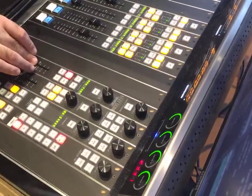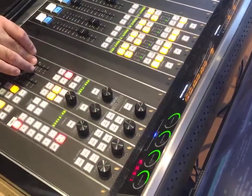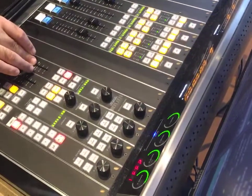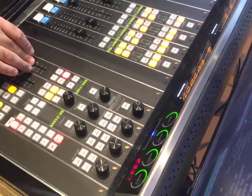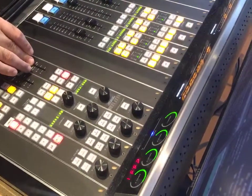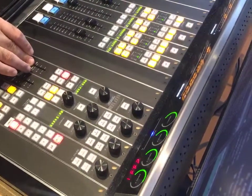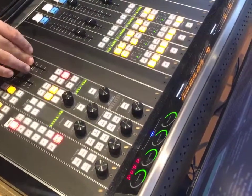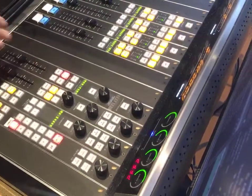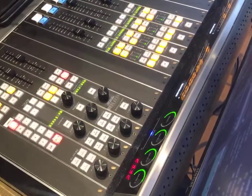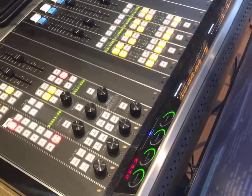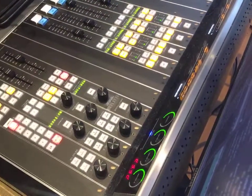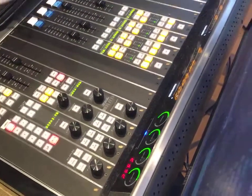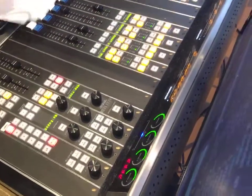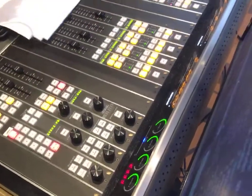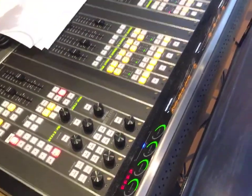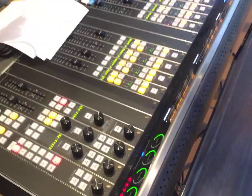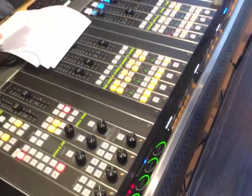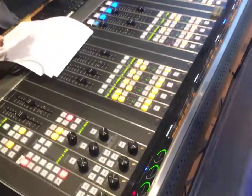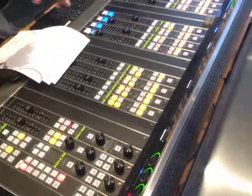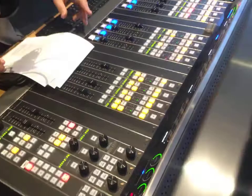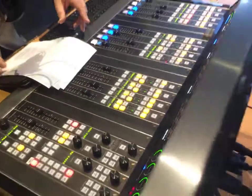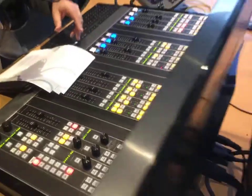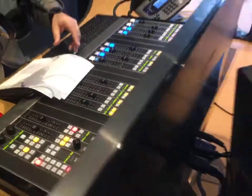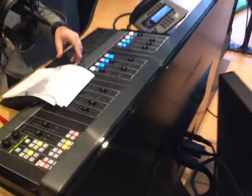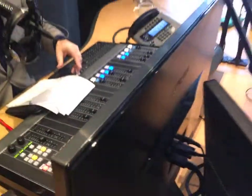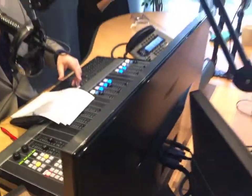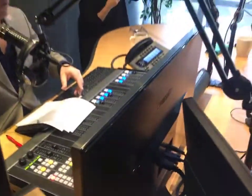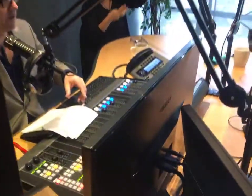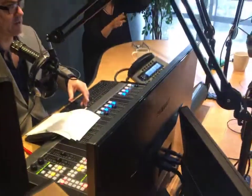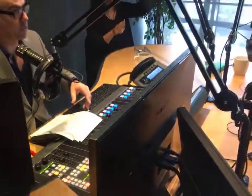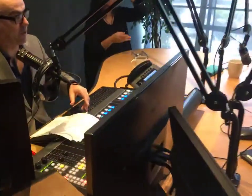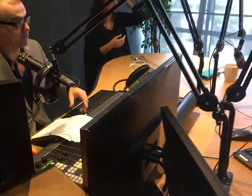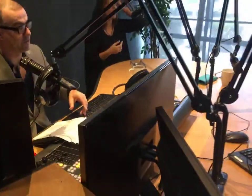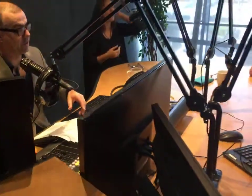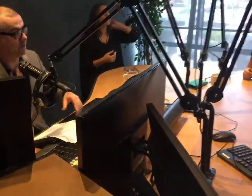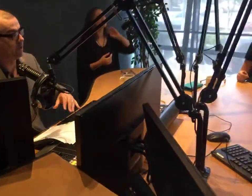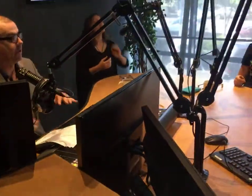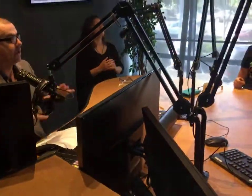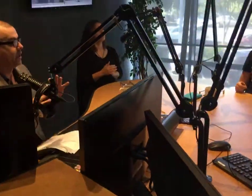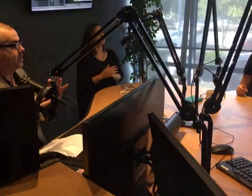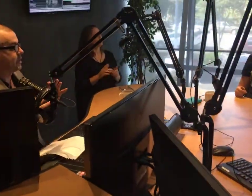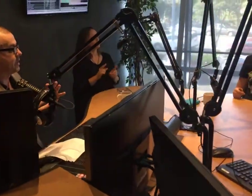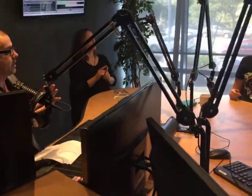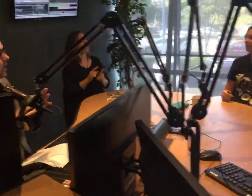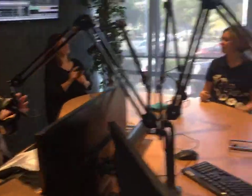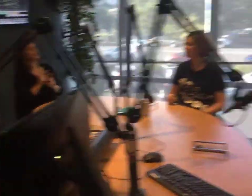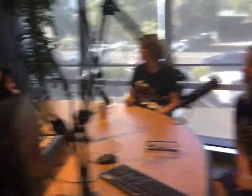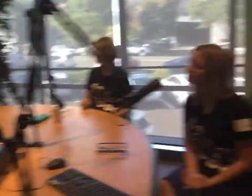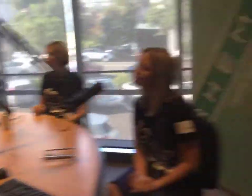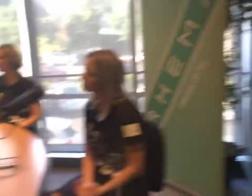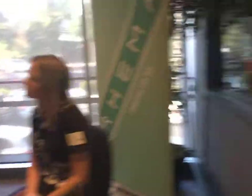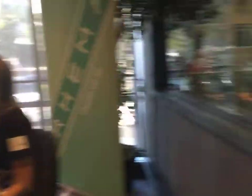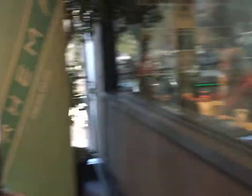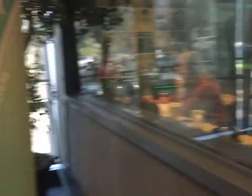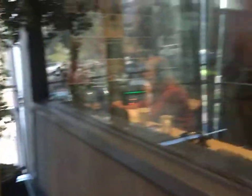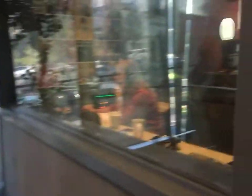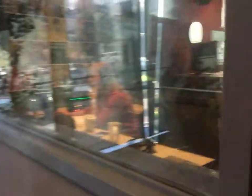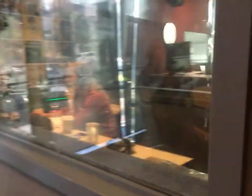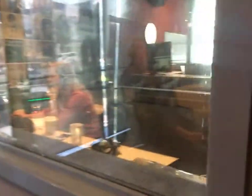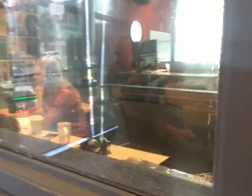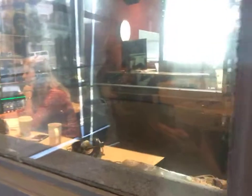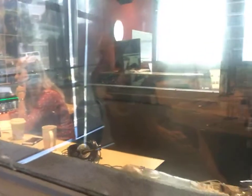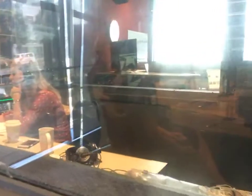And yeah, we'll get the recording happening in the background as well, so that the audio that